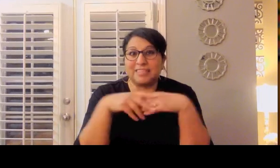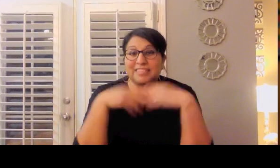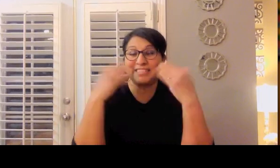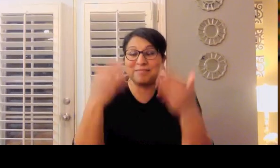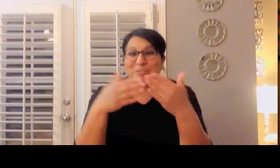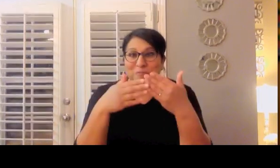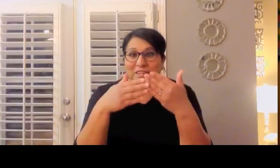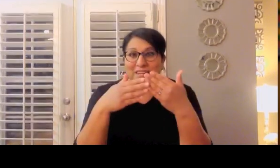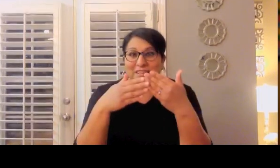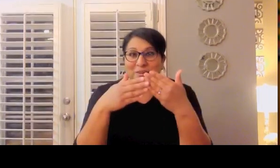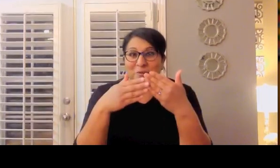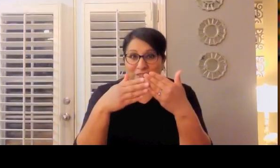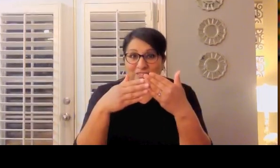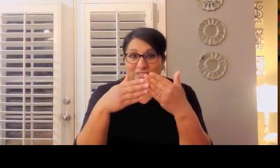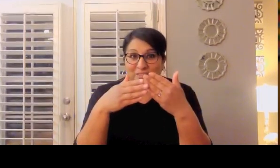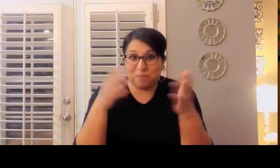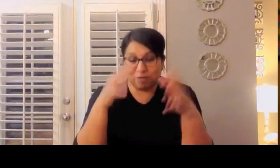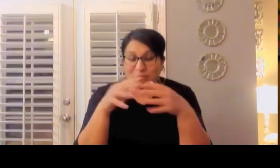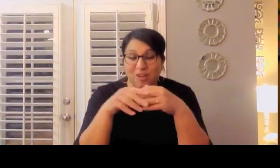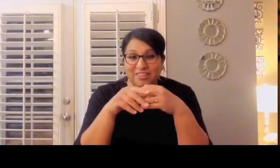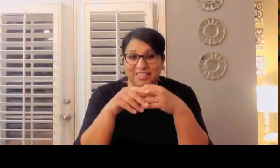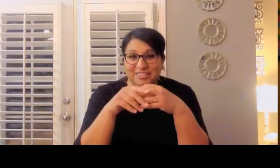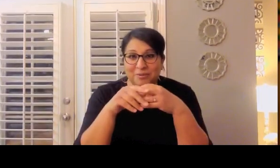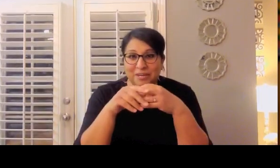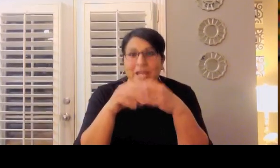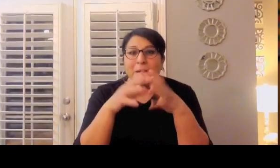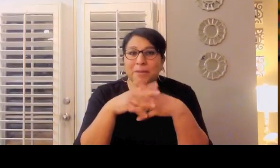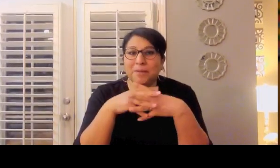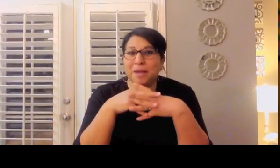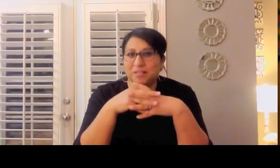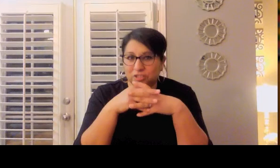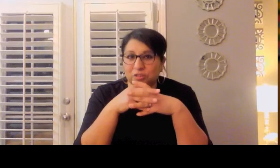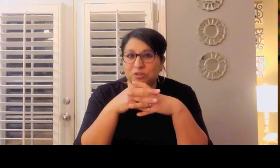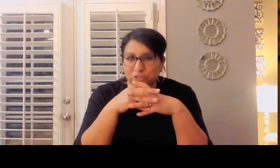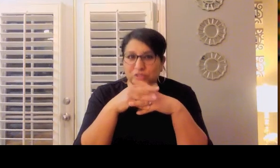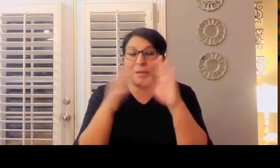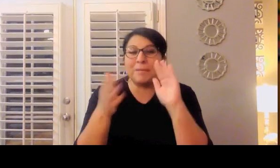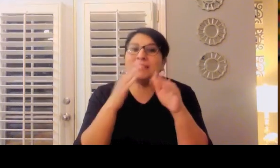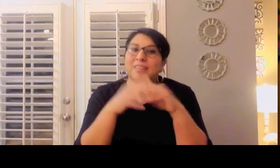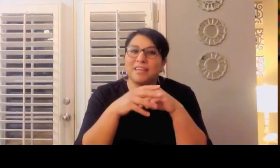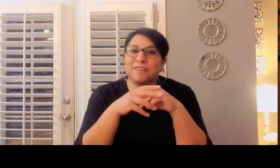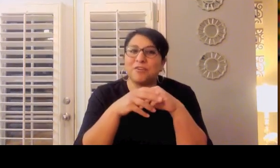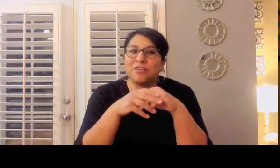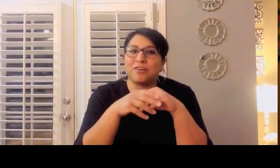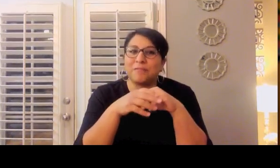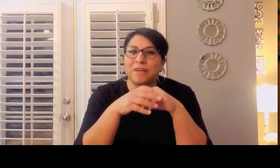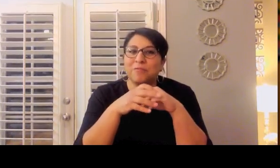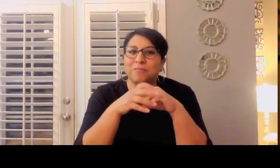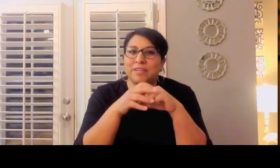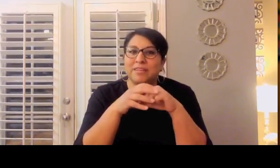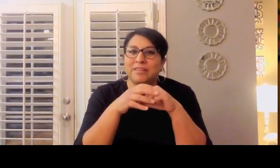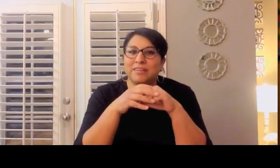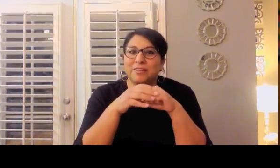because I just have so many orders for those holidays already. But about 2 to 3 months ahead of your